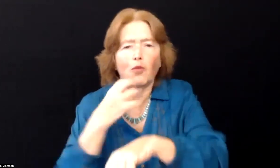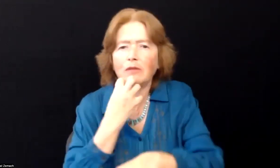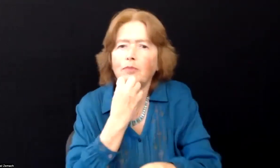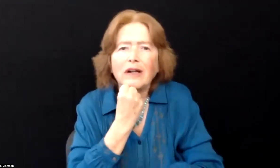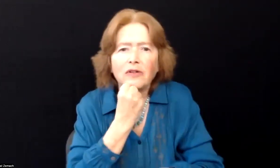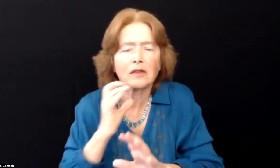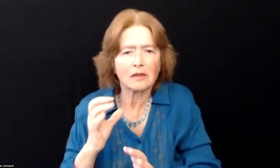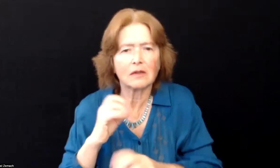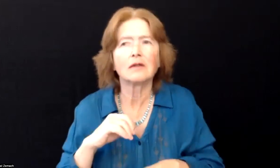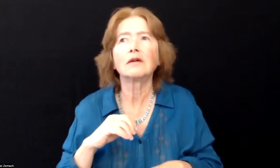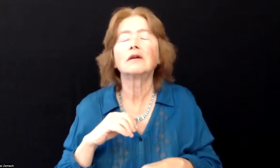was precious.